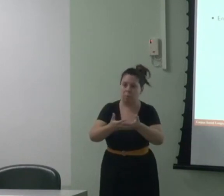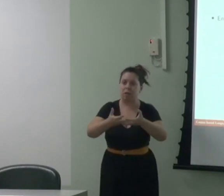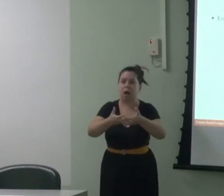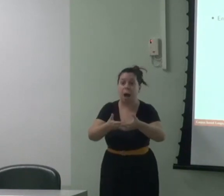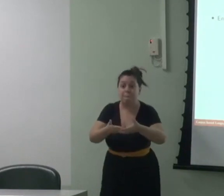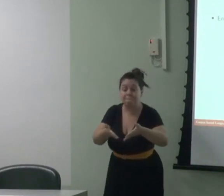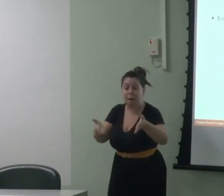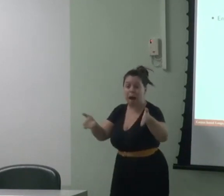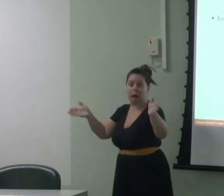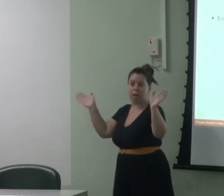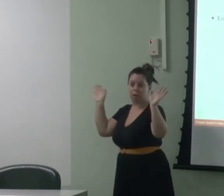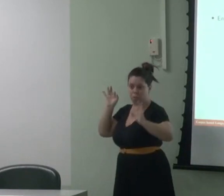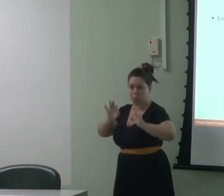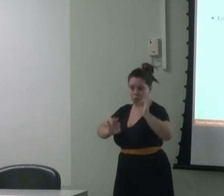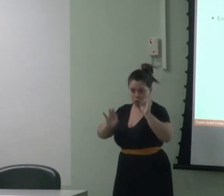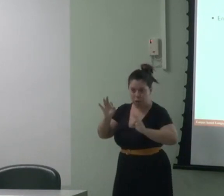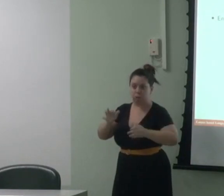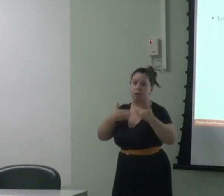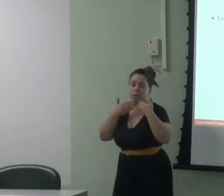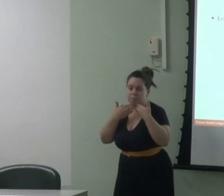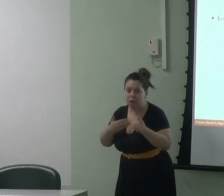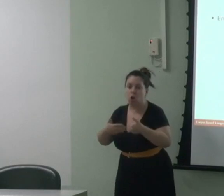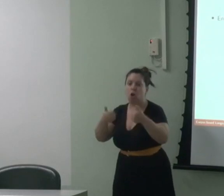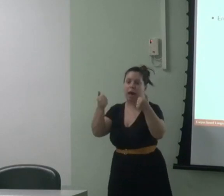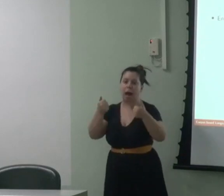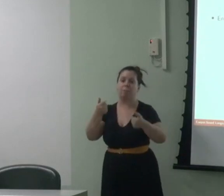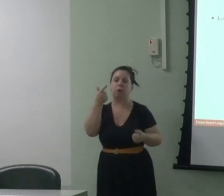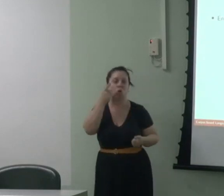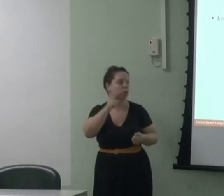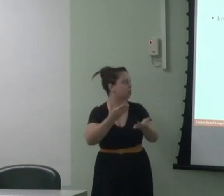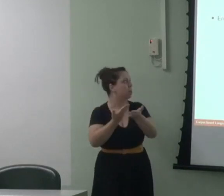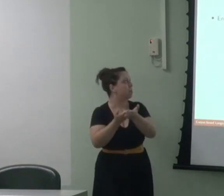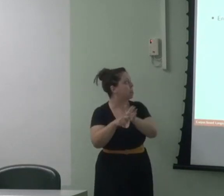thing called enhanced universal dependencies, which you can